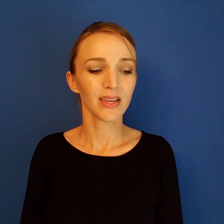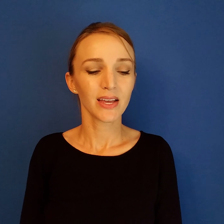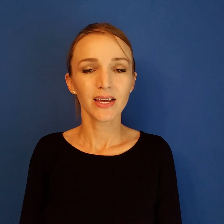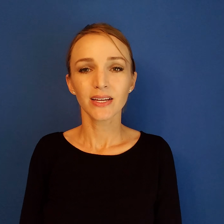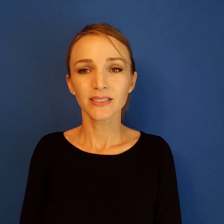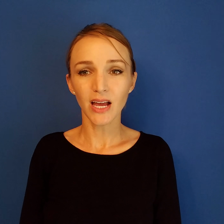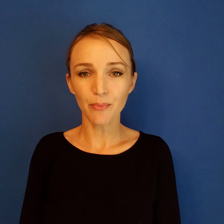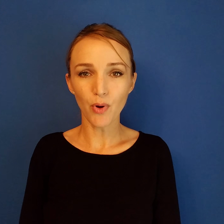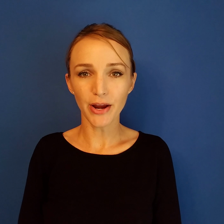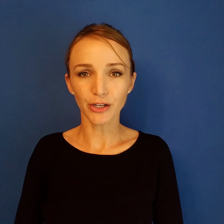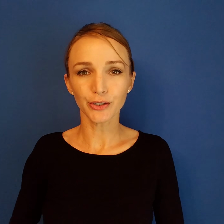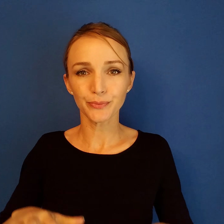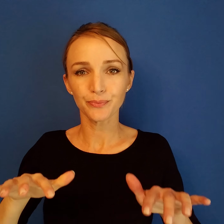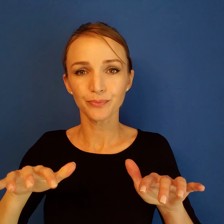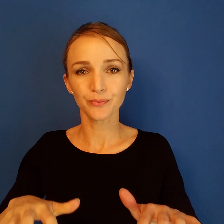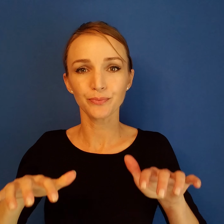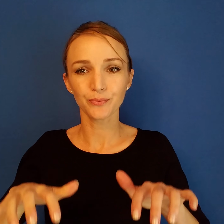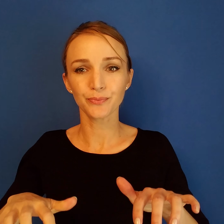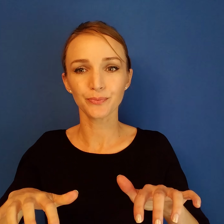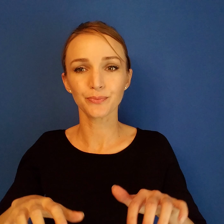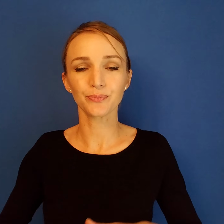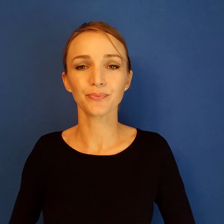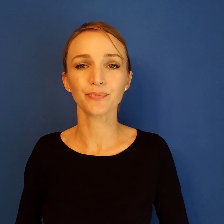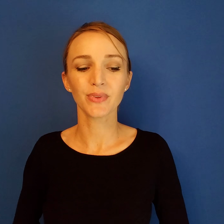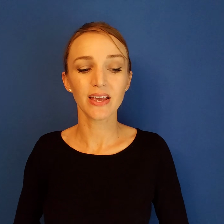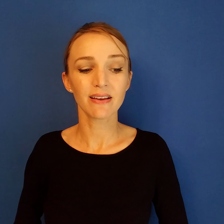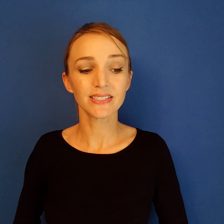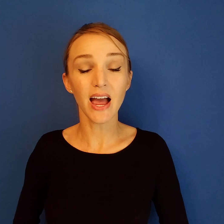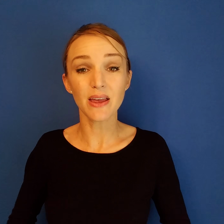Typewriter. Type.